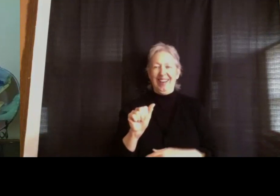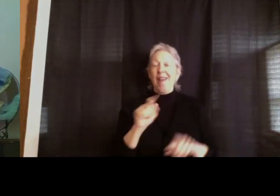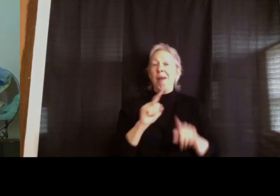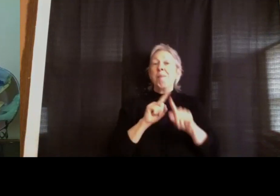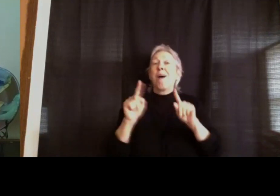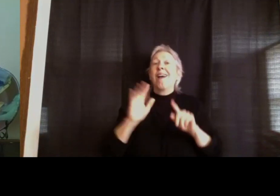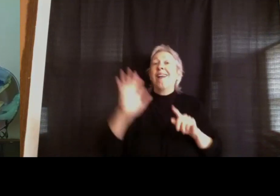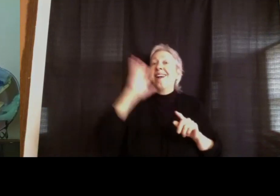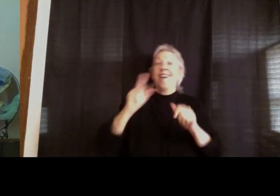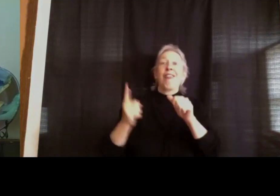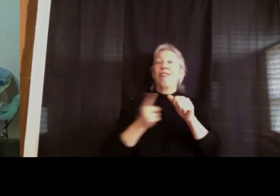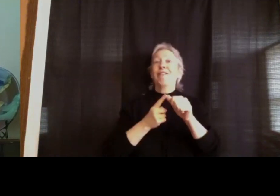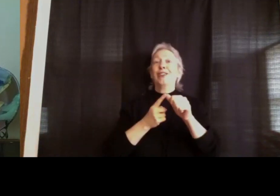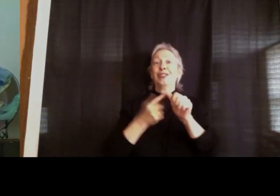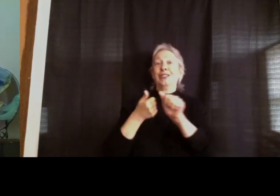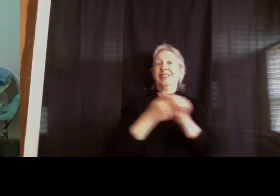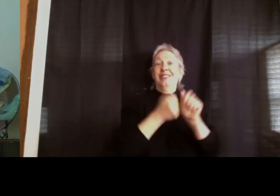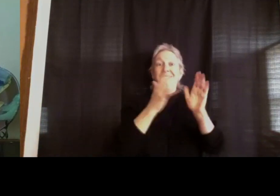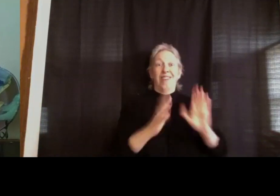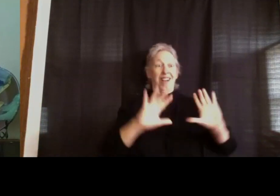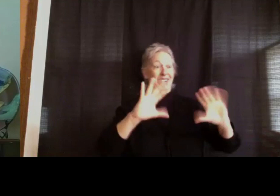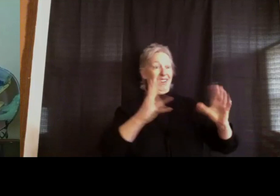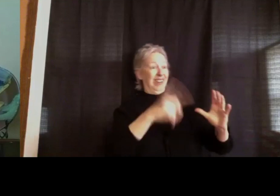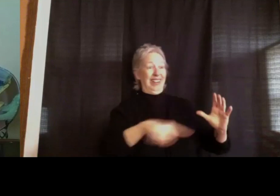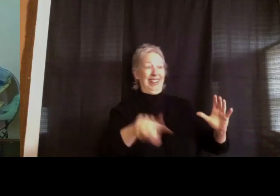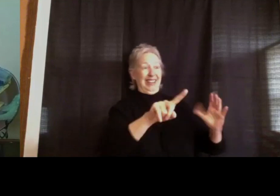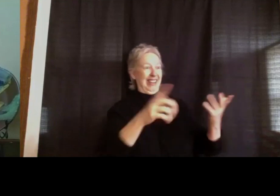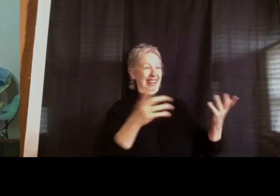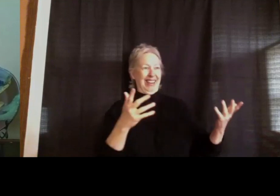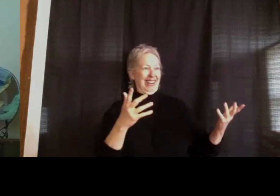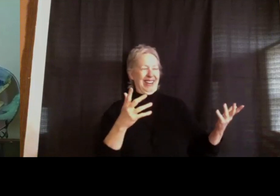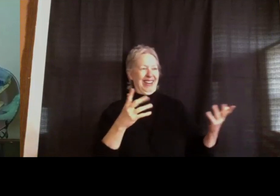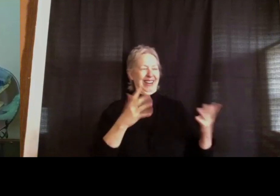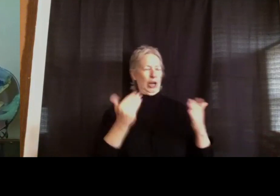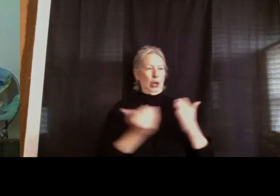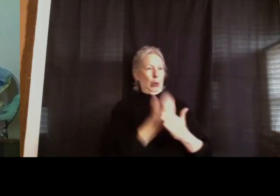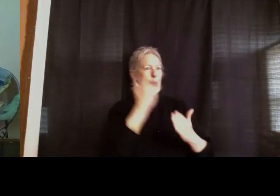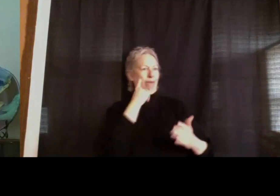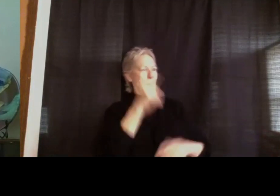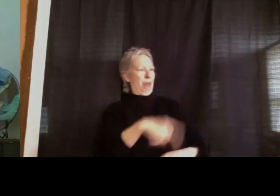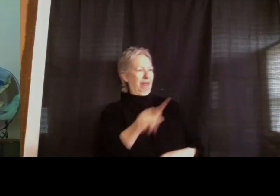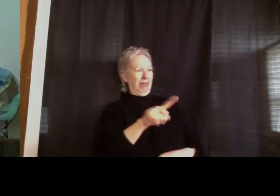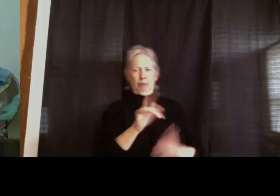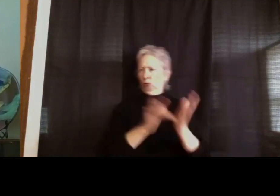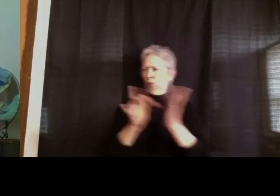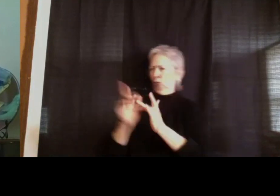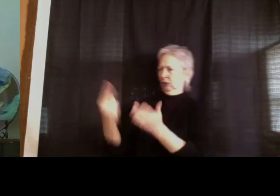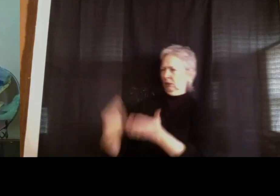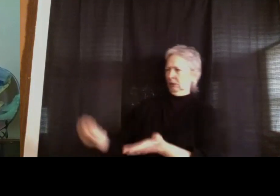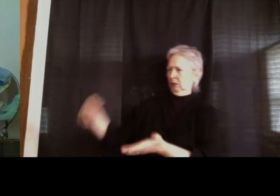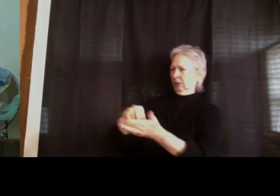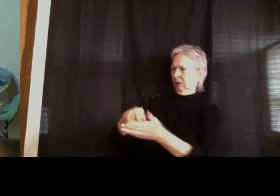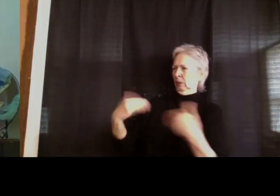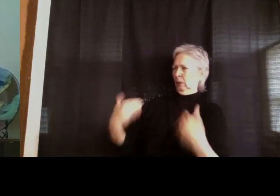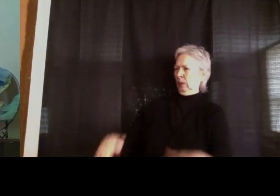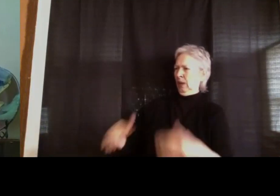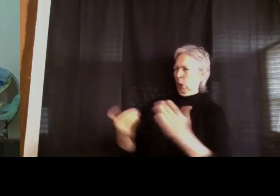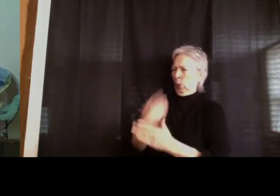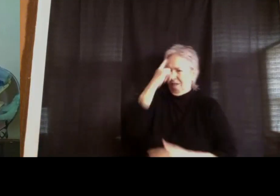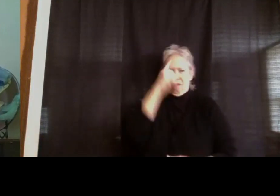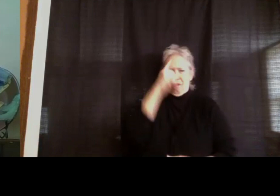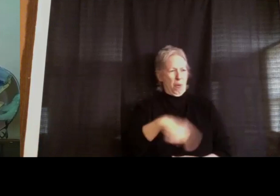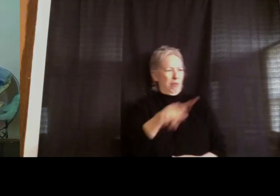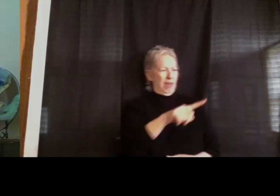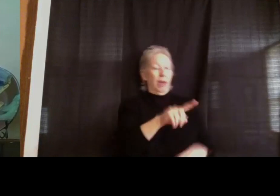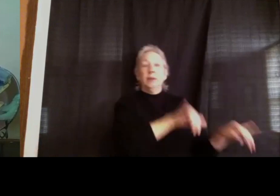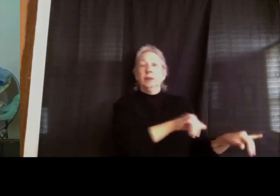experience with this new thing, Jesus risen from the dead. It was as new to them as COVID-19